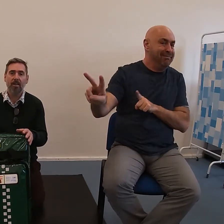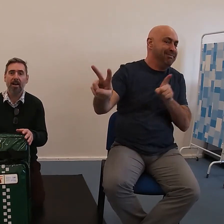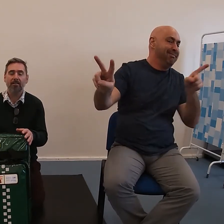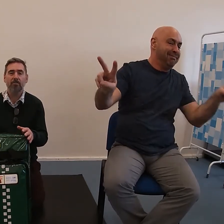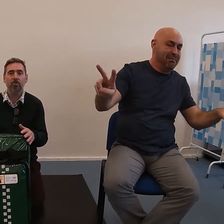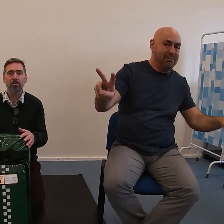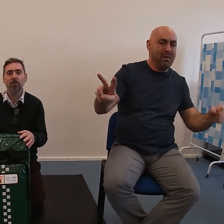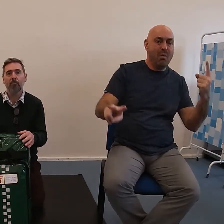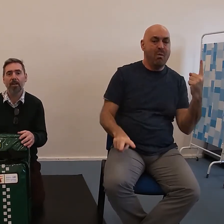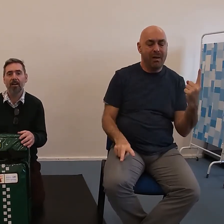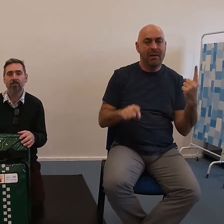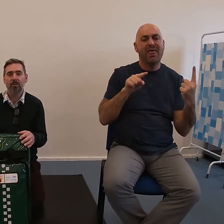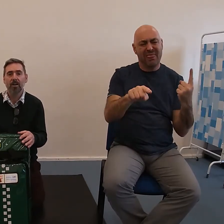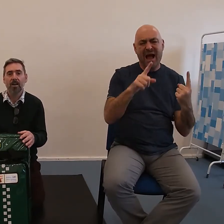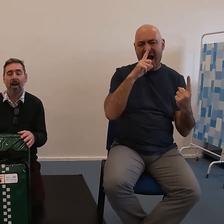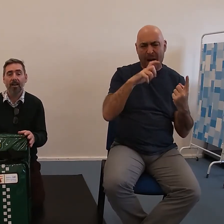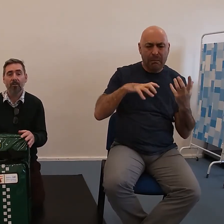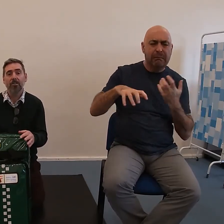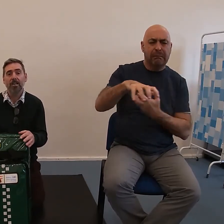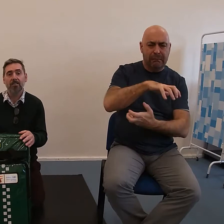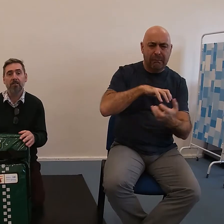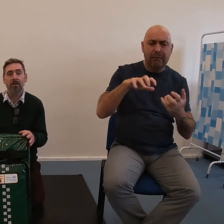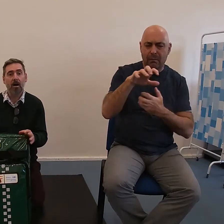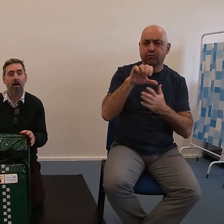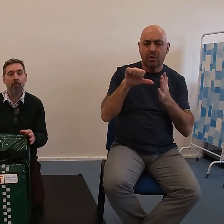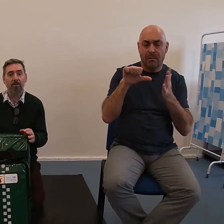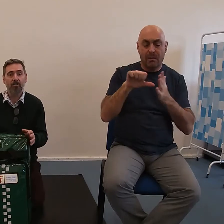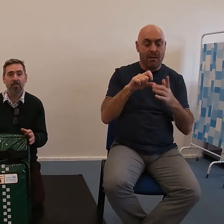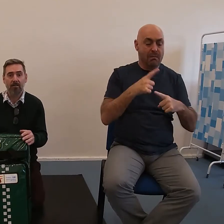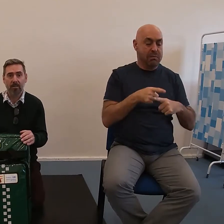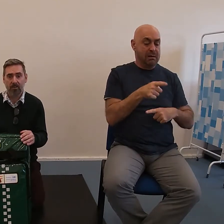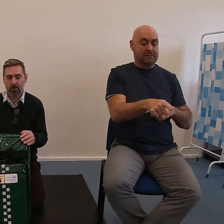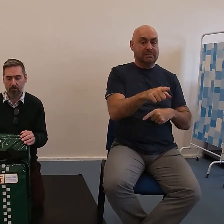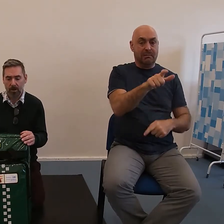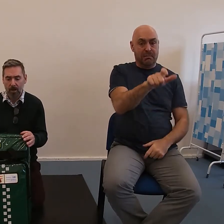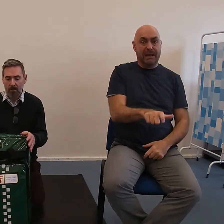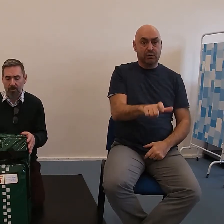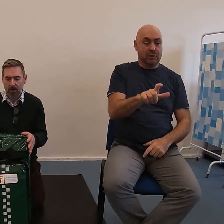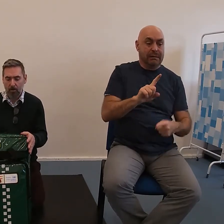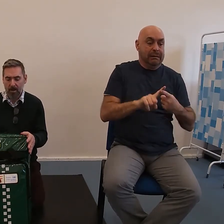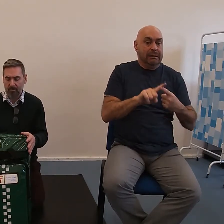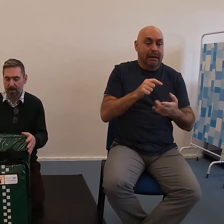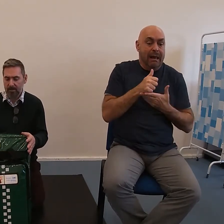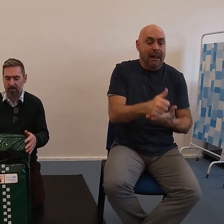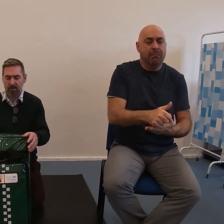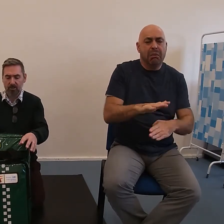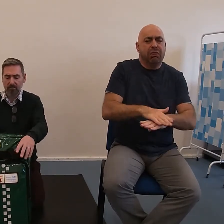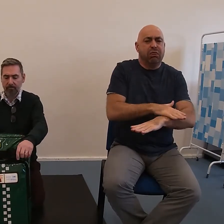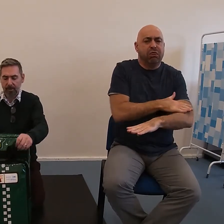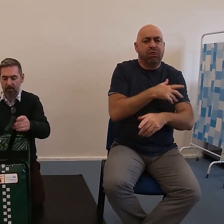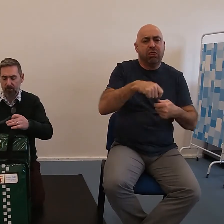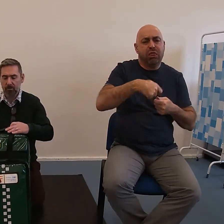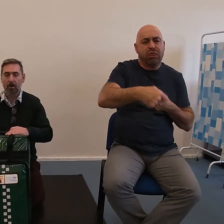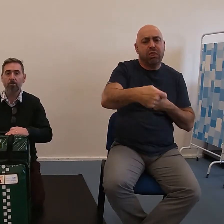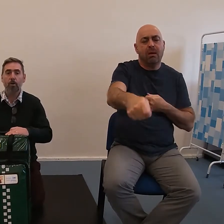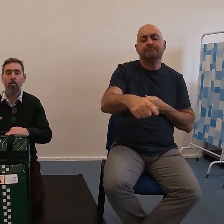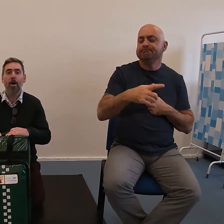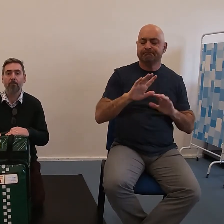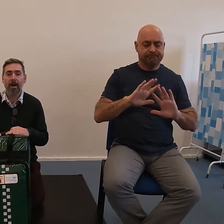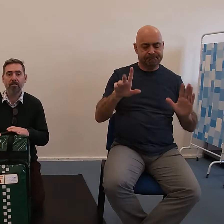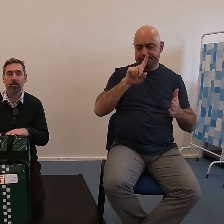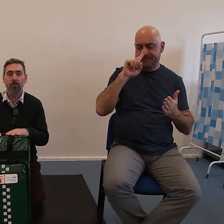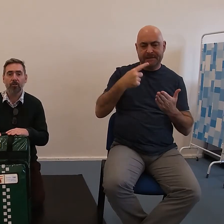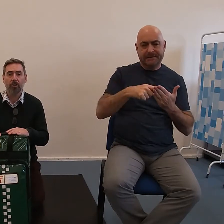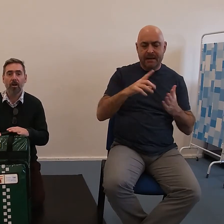areas. Now that causes complication and it could lead to patient safety issues. So we have made a decision to go to